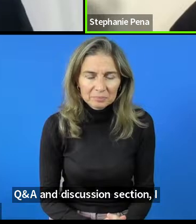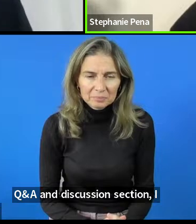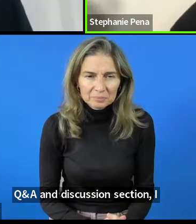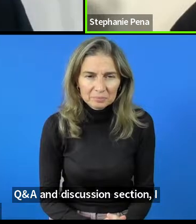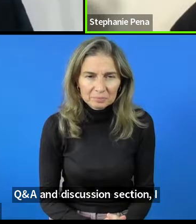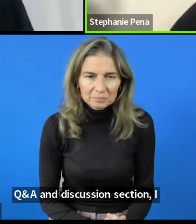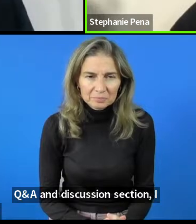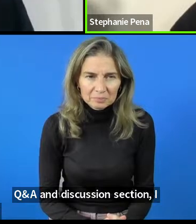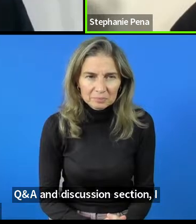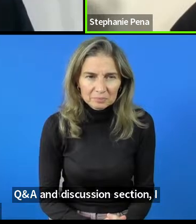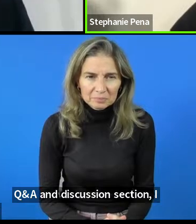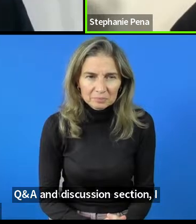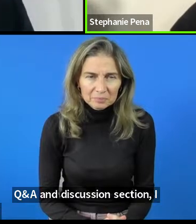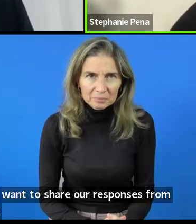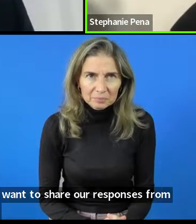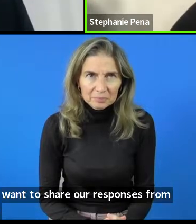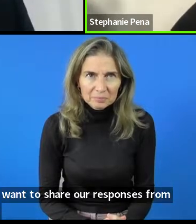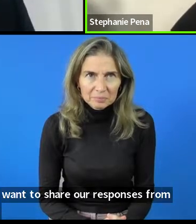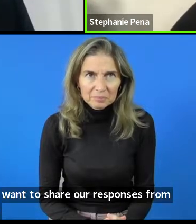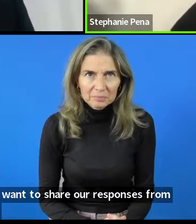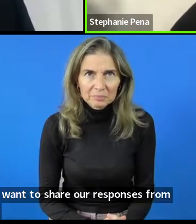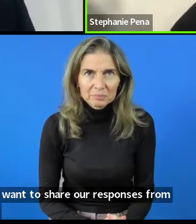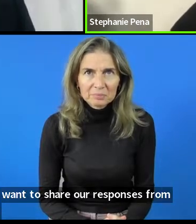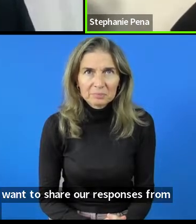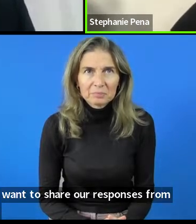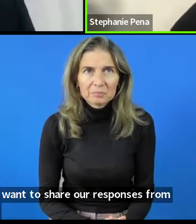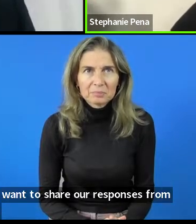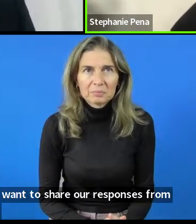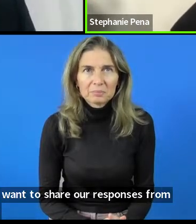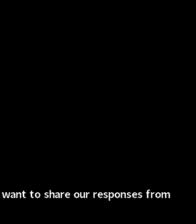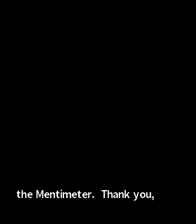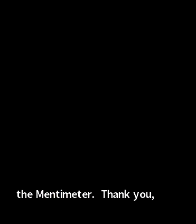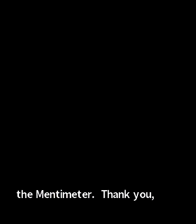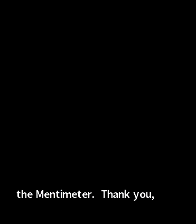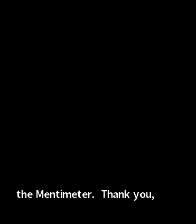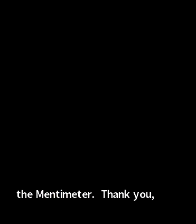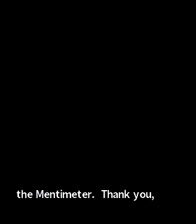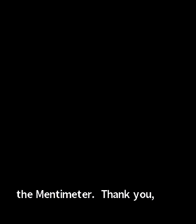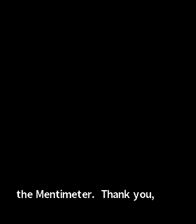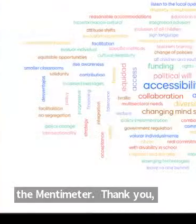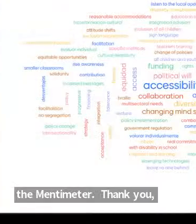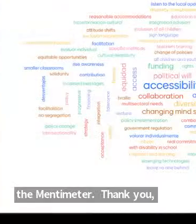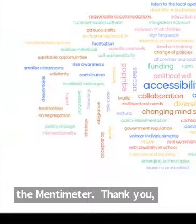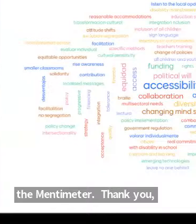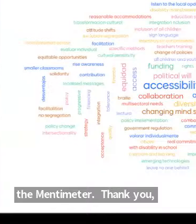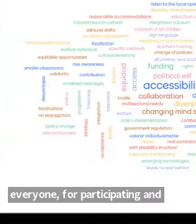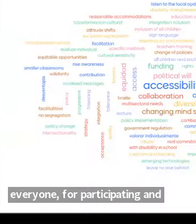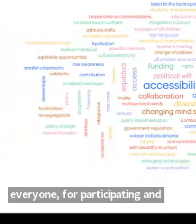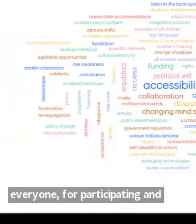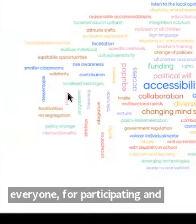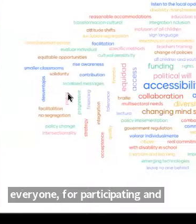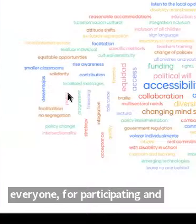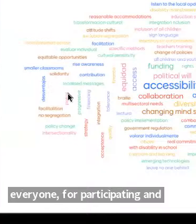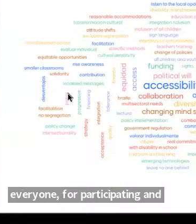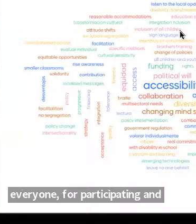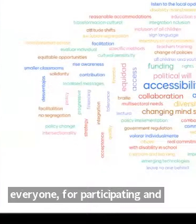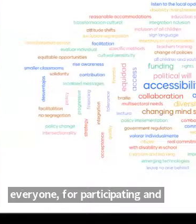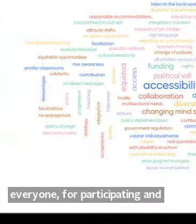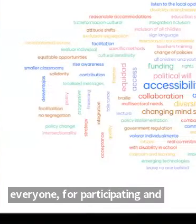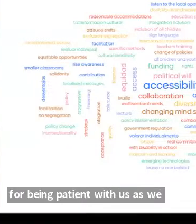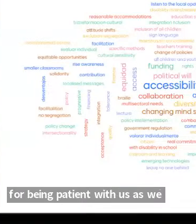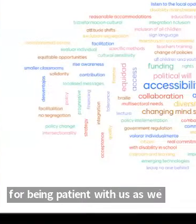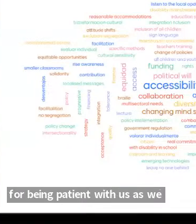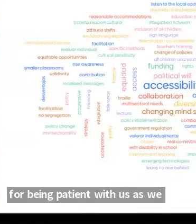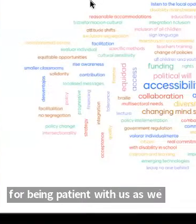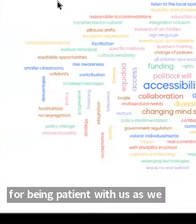the Mentimeter. Thank you, everyone, for participating and for being patient with us as we figured out how to